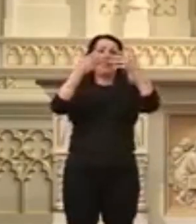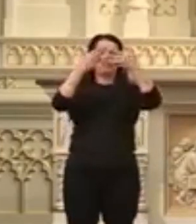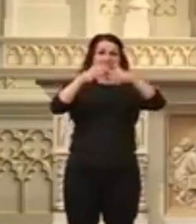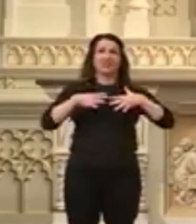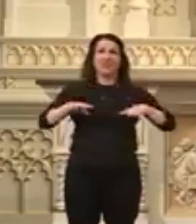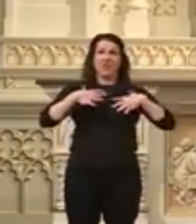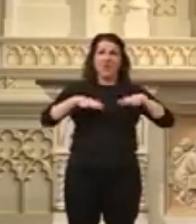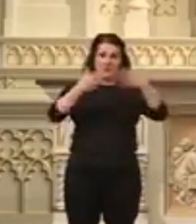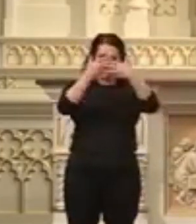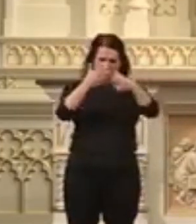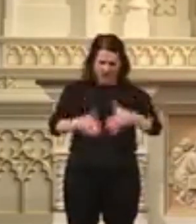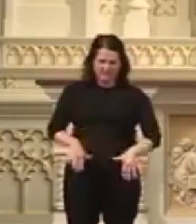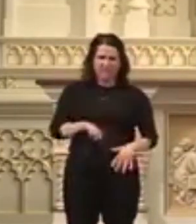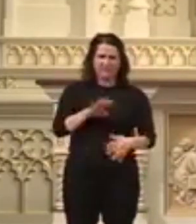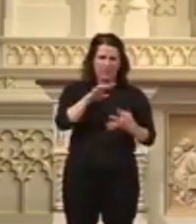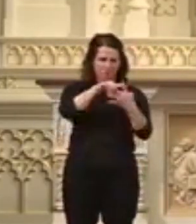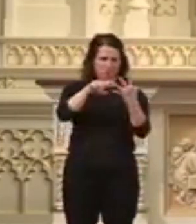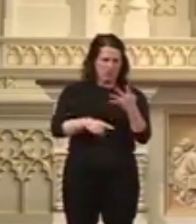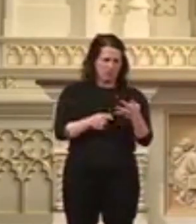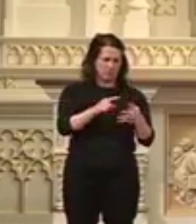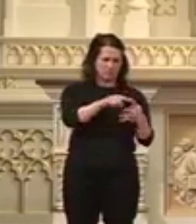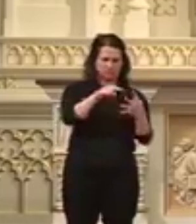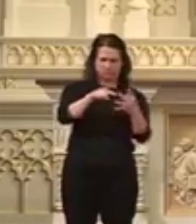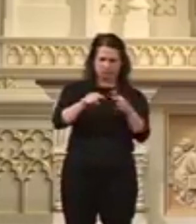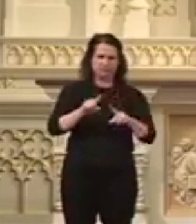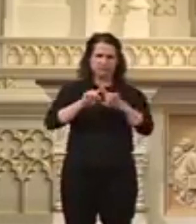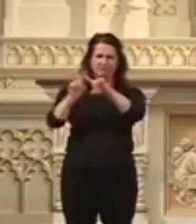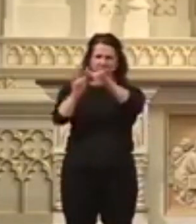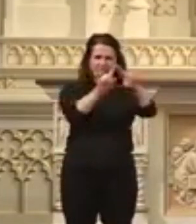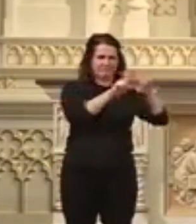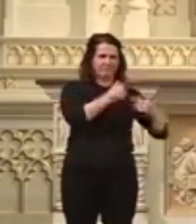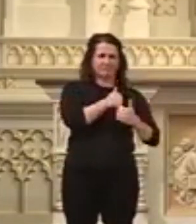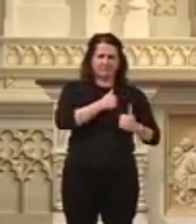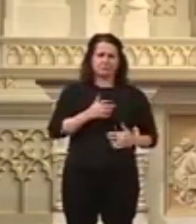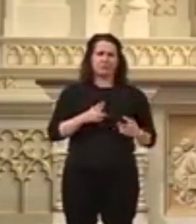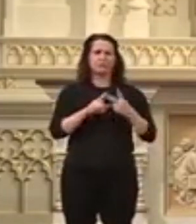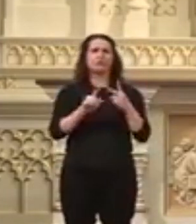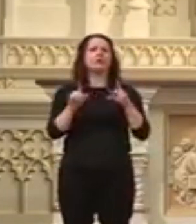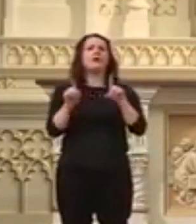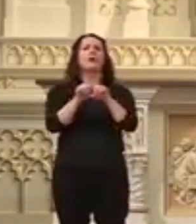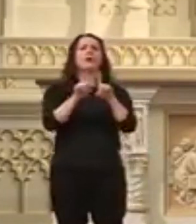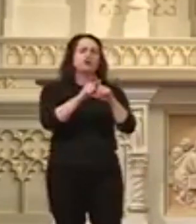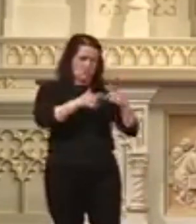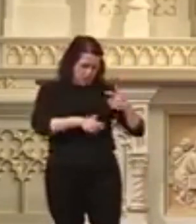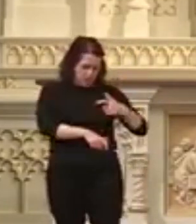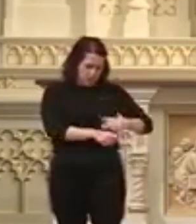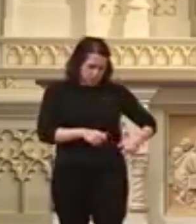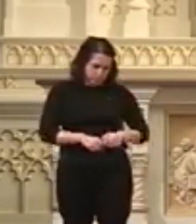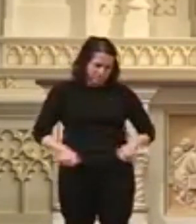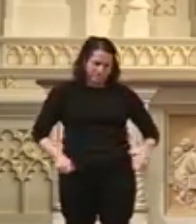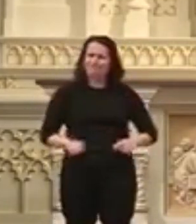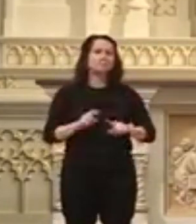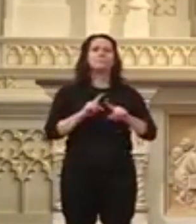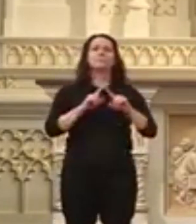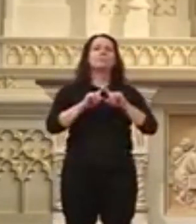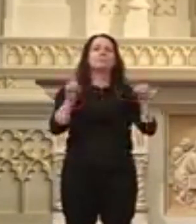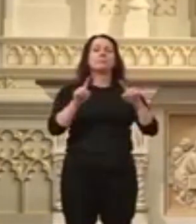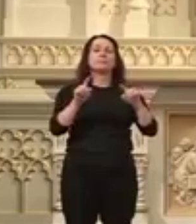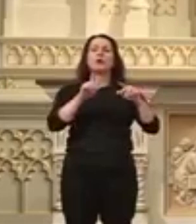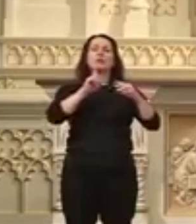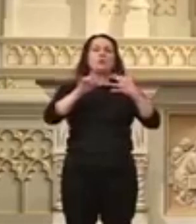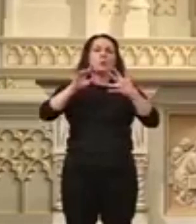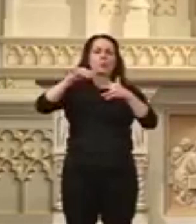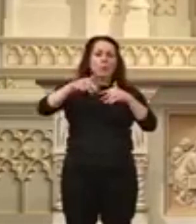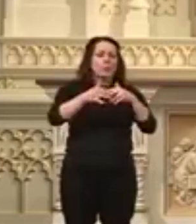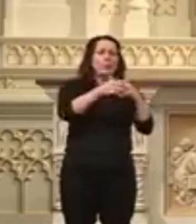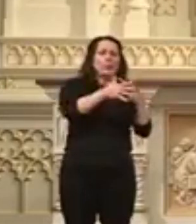shares, a share for each soldier. They also took his tunic, but the tunic was seamless, woven in